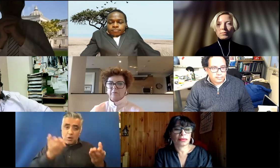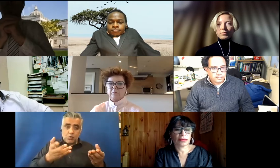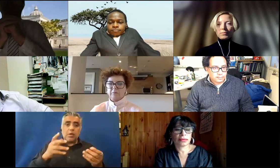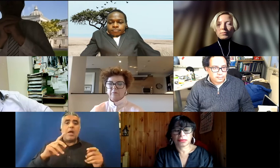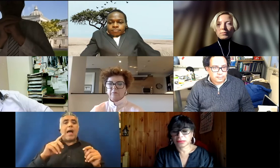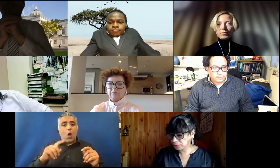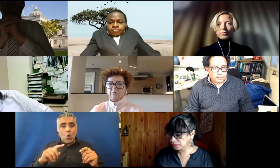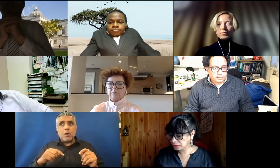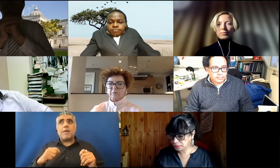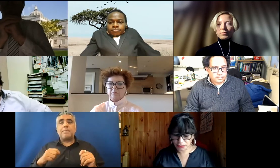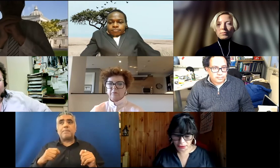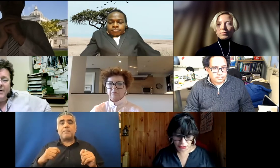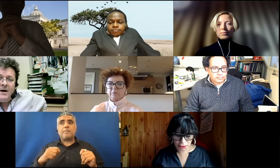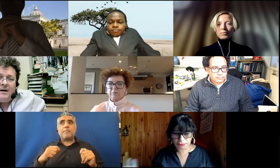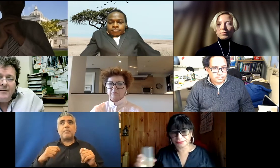of,